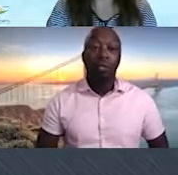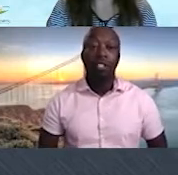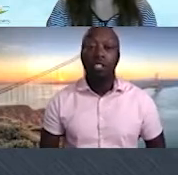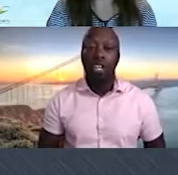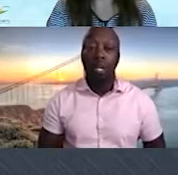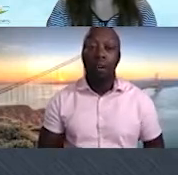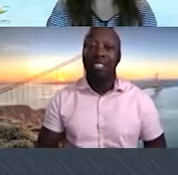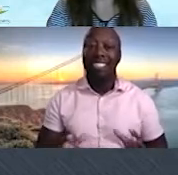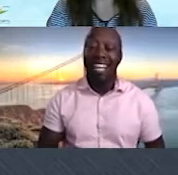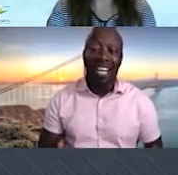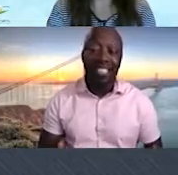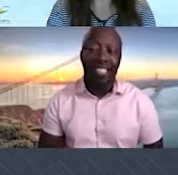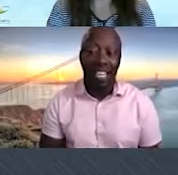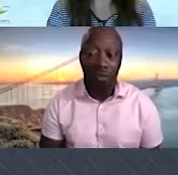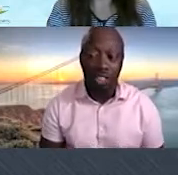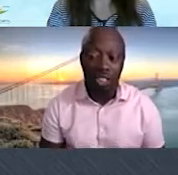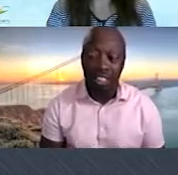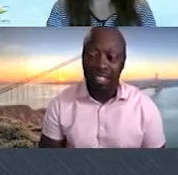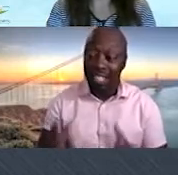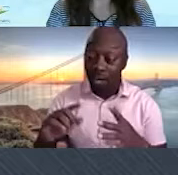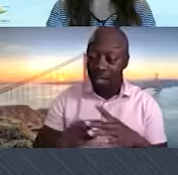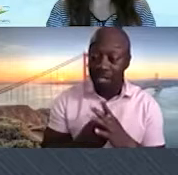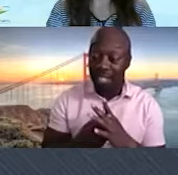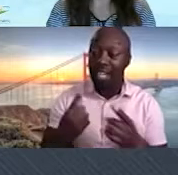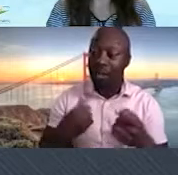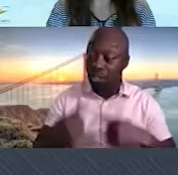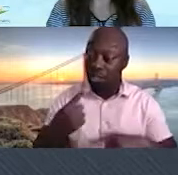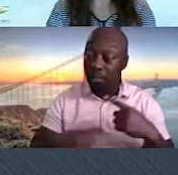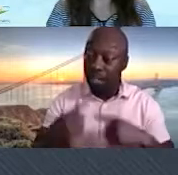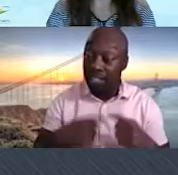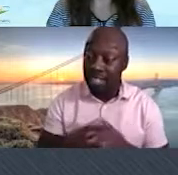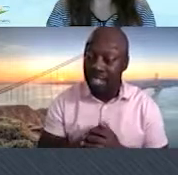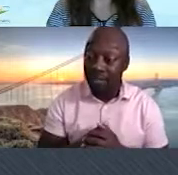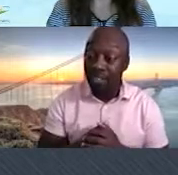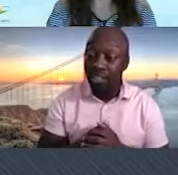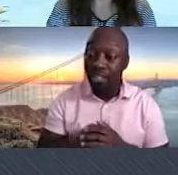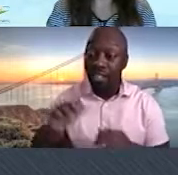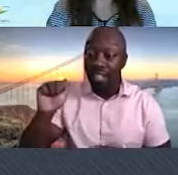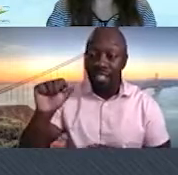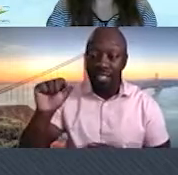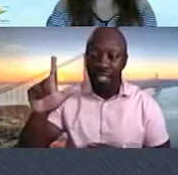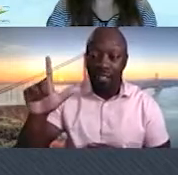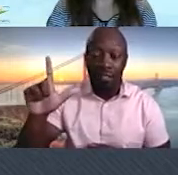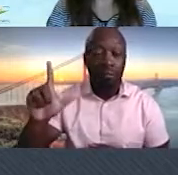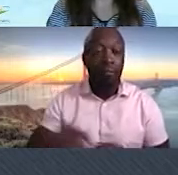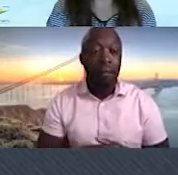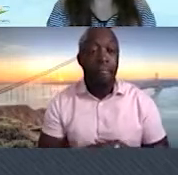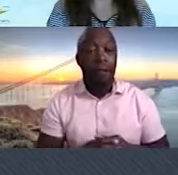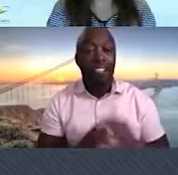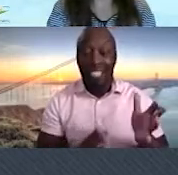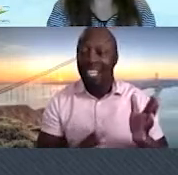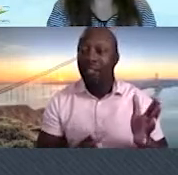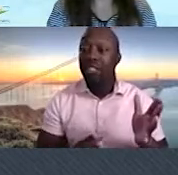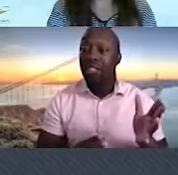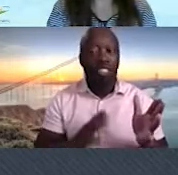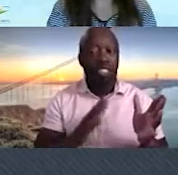Now we're going to talk about signed languages. Just like how in the beginning I was using American Sign Language, ASL,